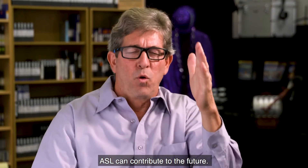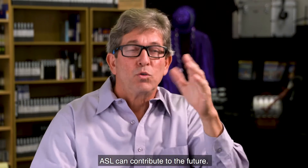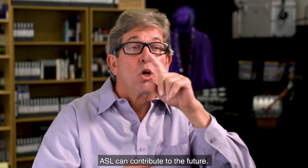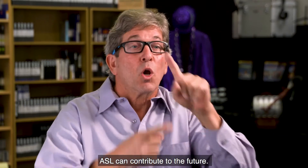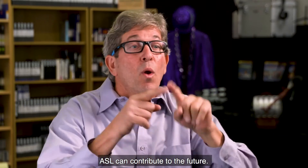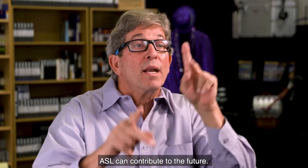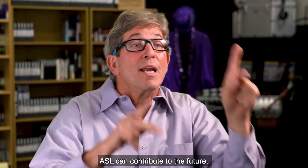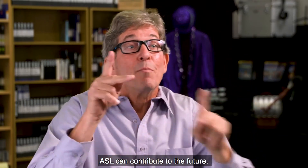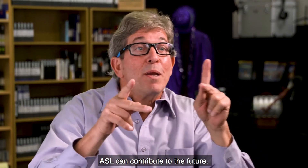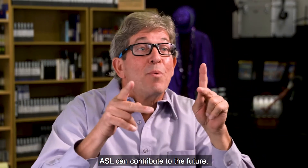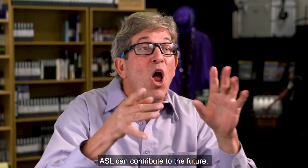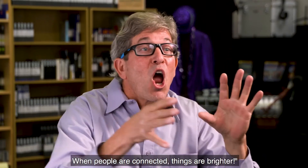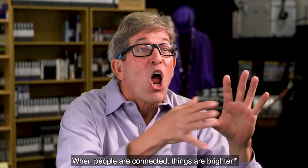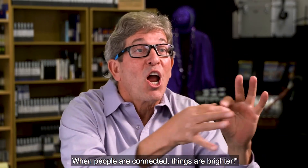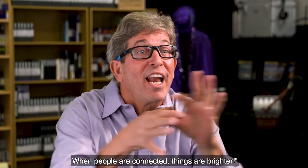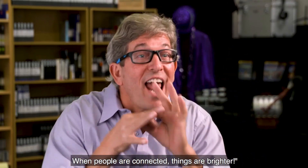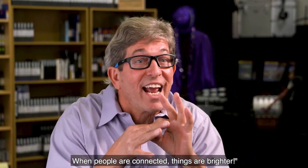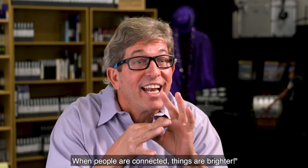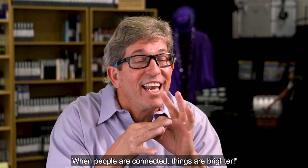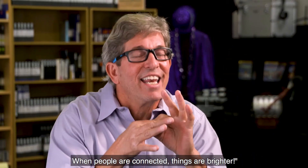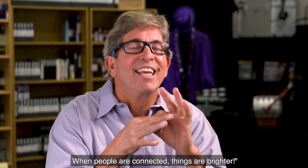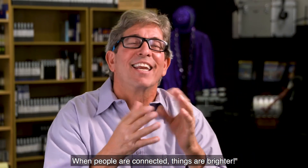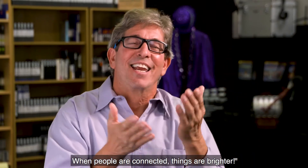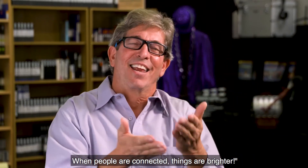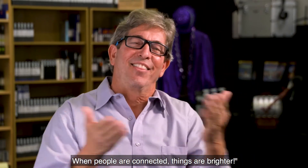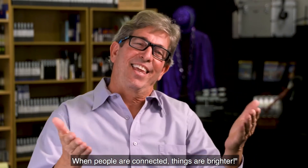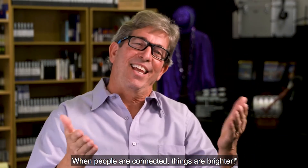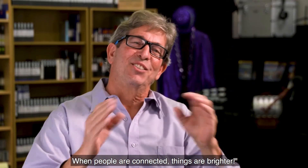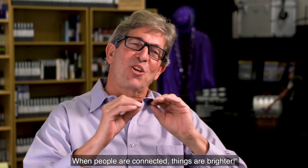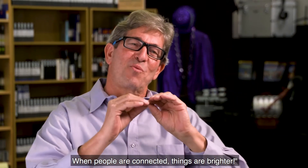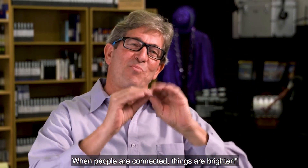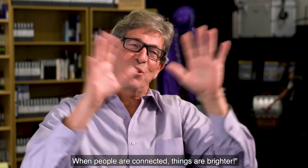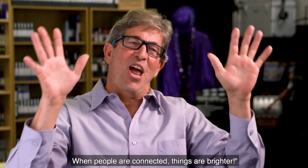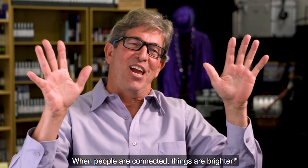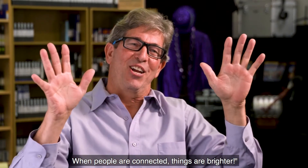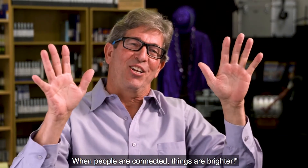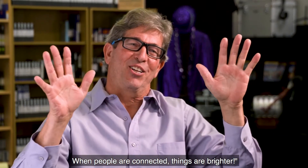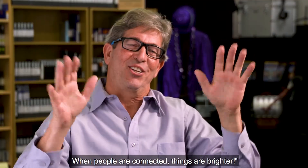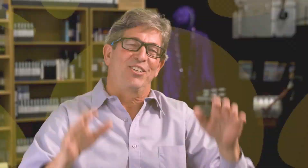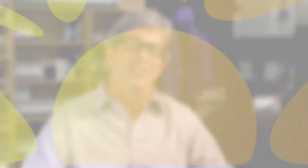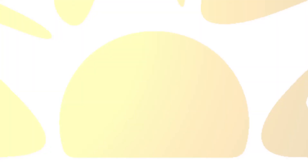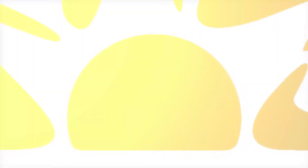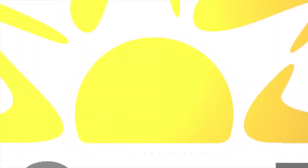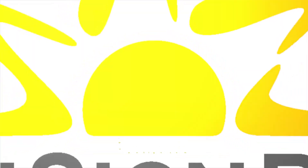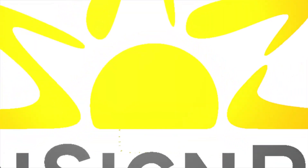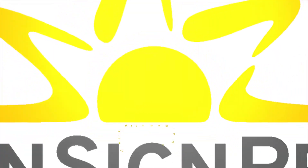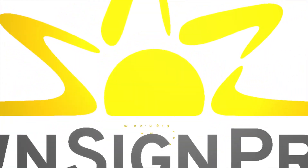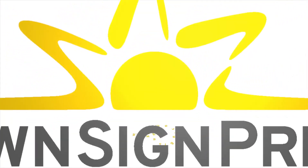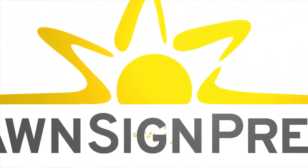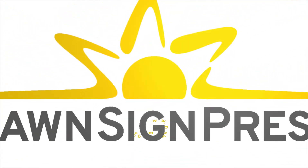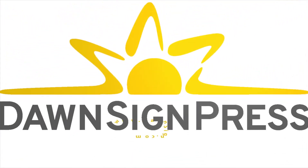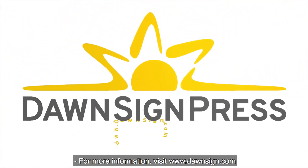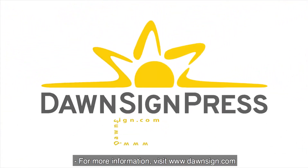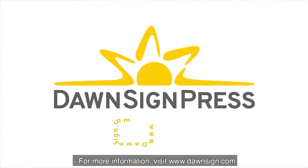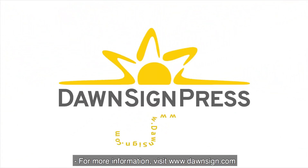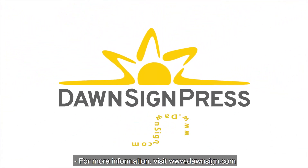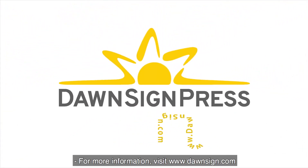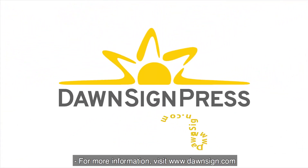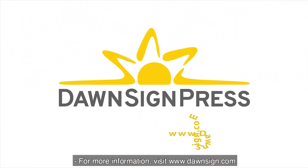contribute to the future. When people are connected, things are brighter. For more information, visit www